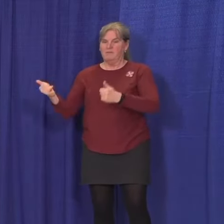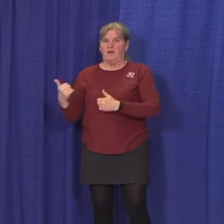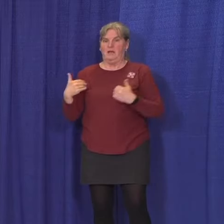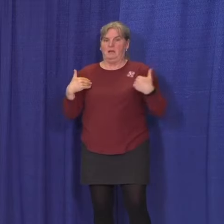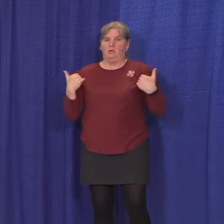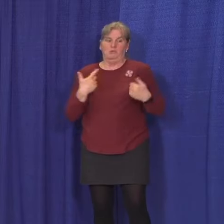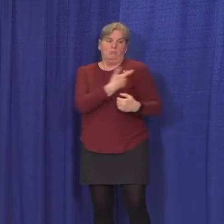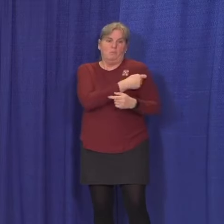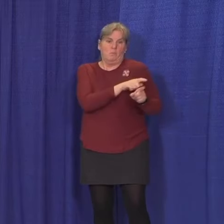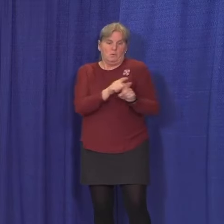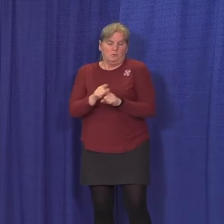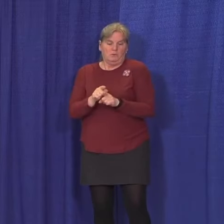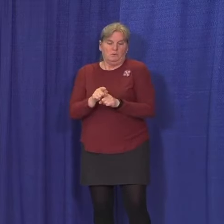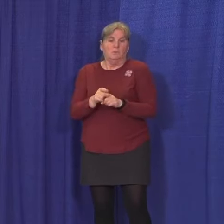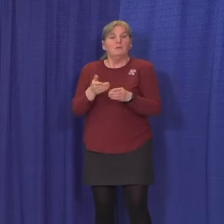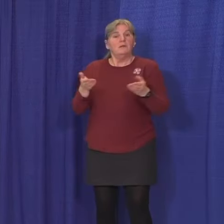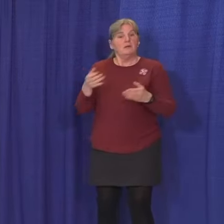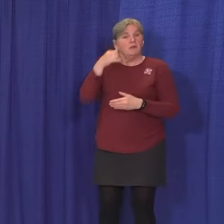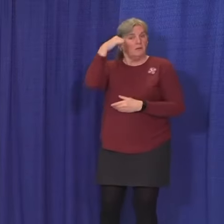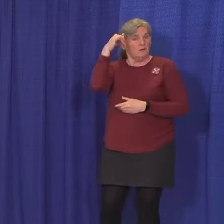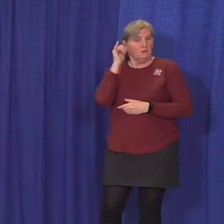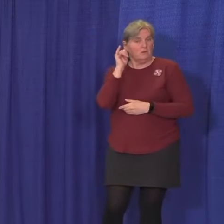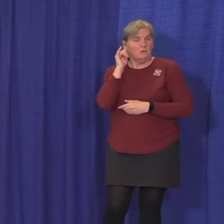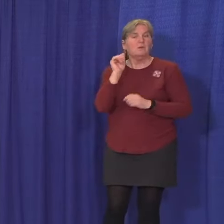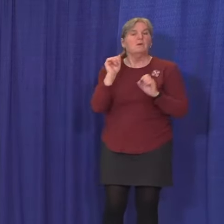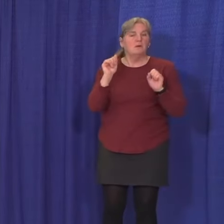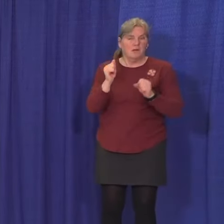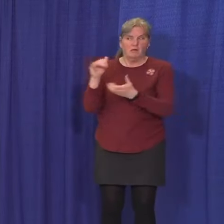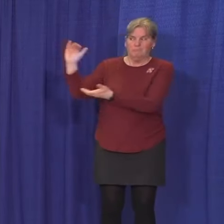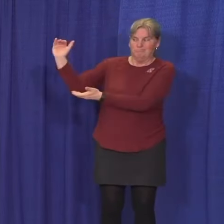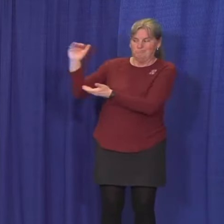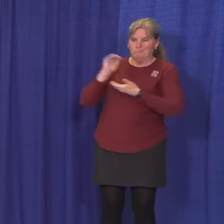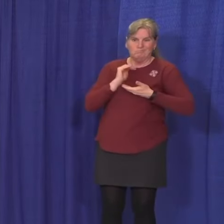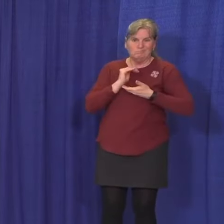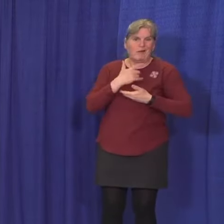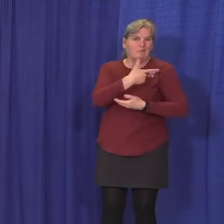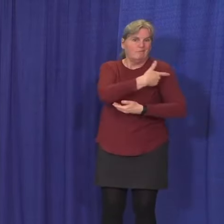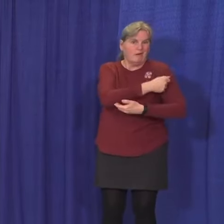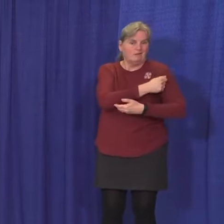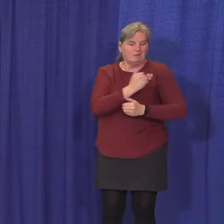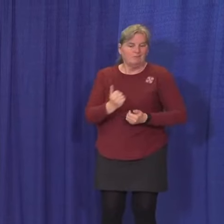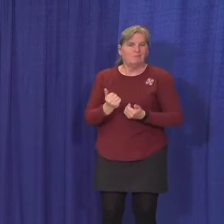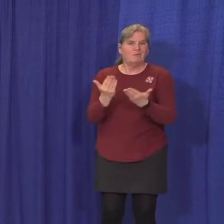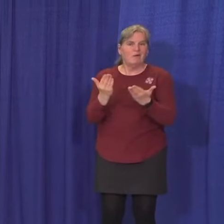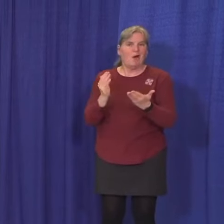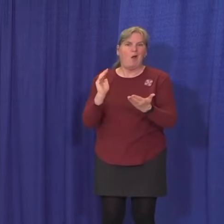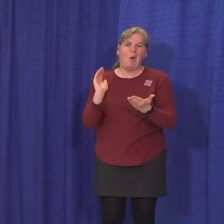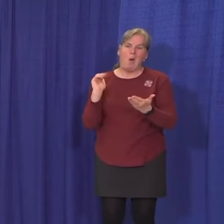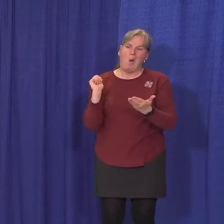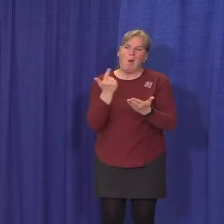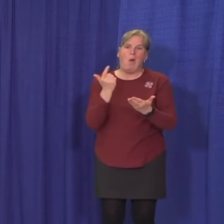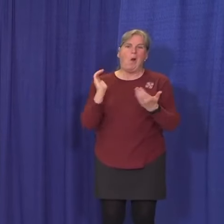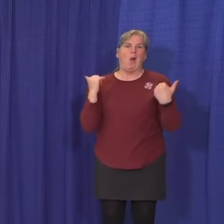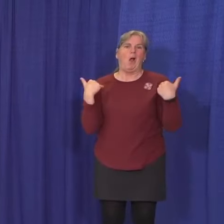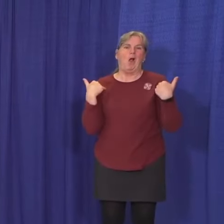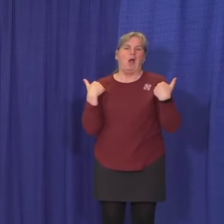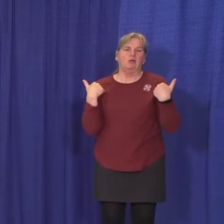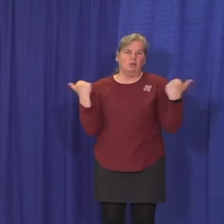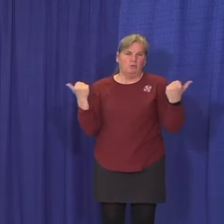in the Yukon, we are fortunate to be able to secure enough vaccine doses to immunize our youth in the coming